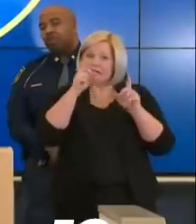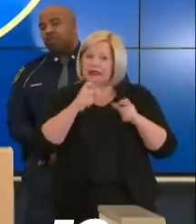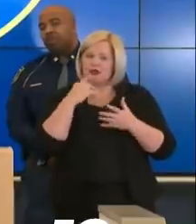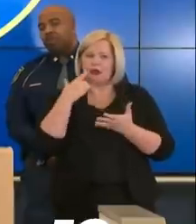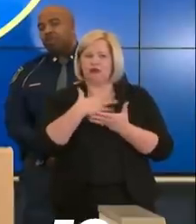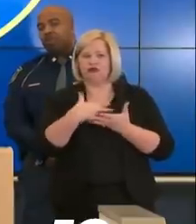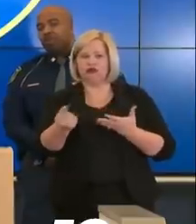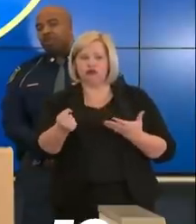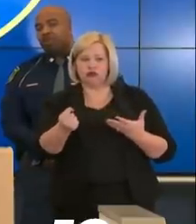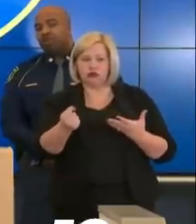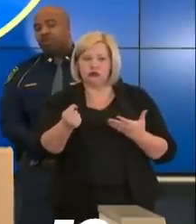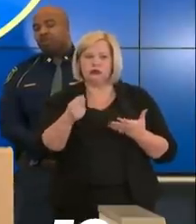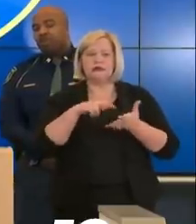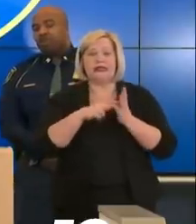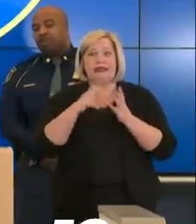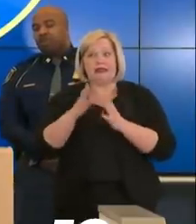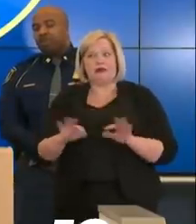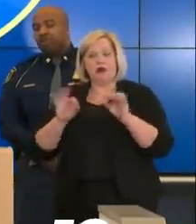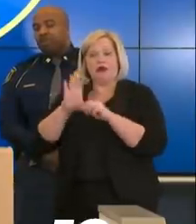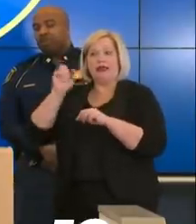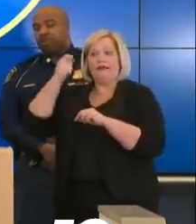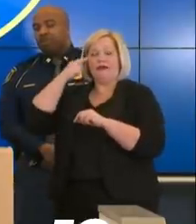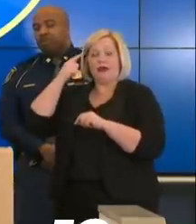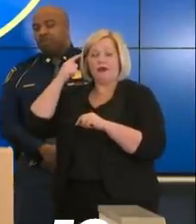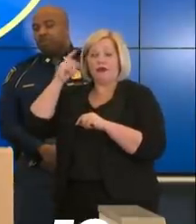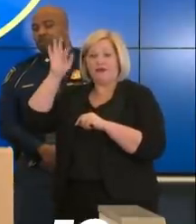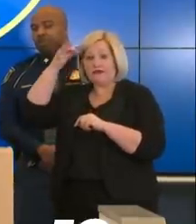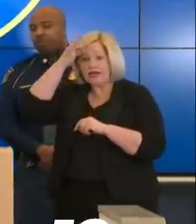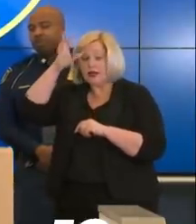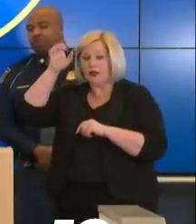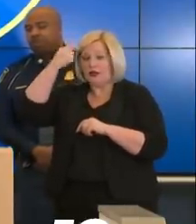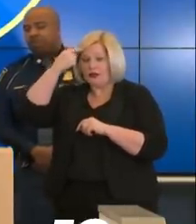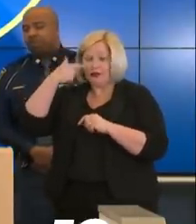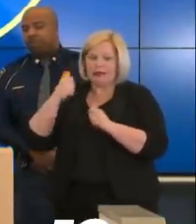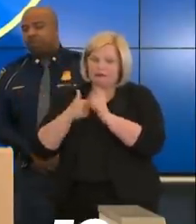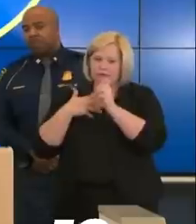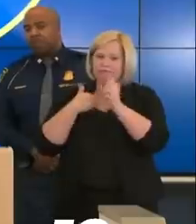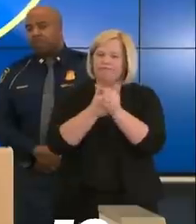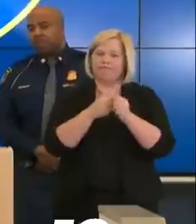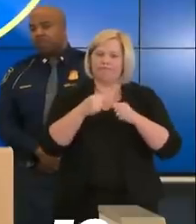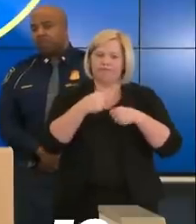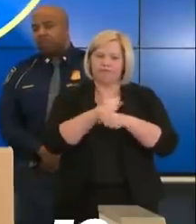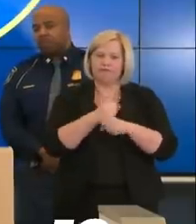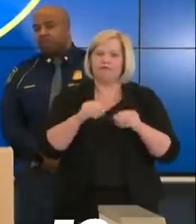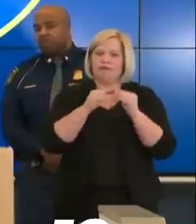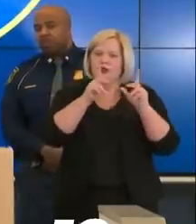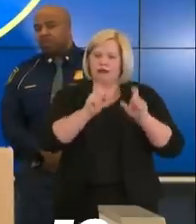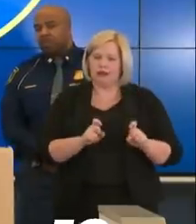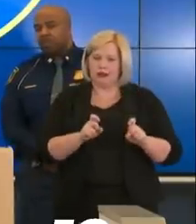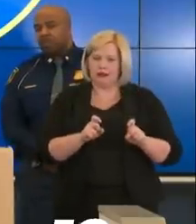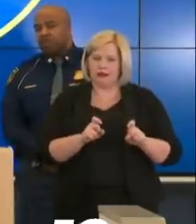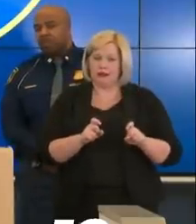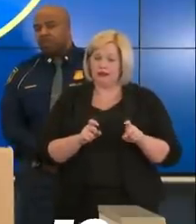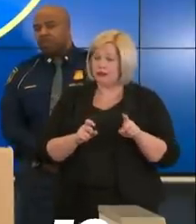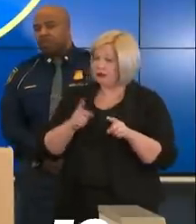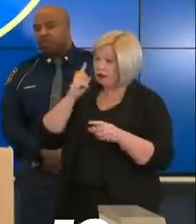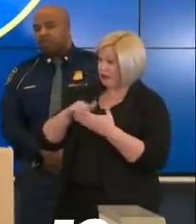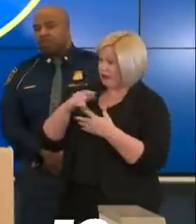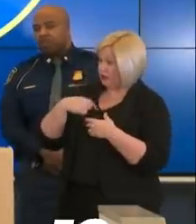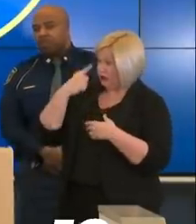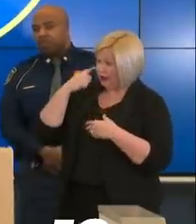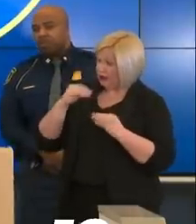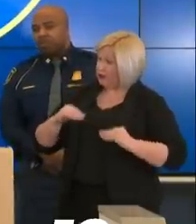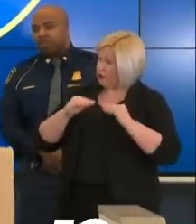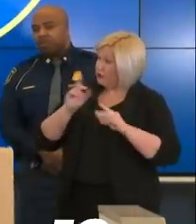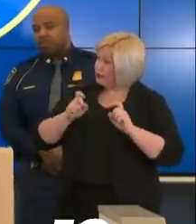so it's incredibly important that the federal government keeps up with that demand. And to that point, do you think more people should start to